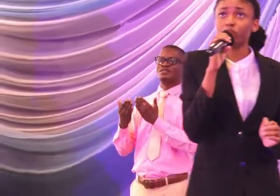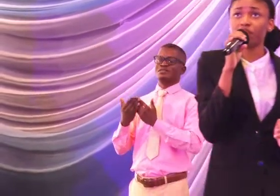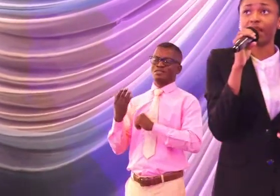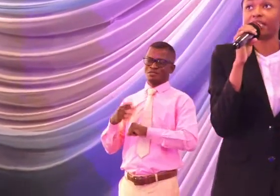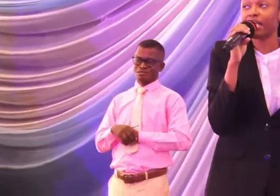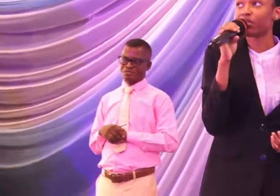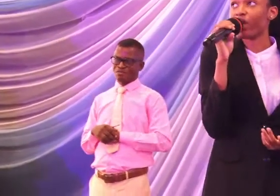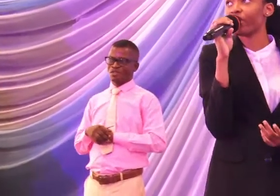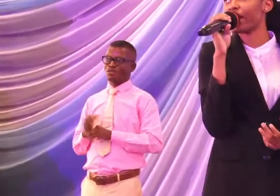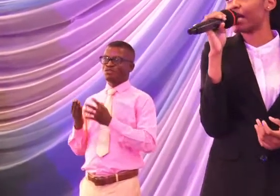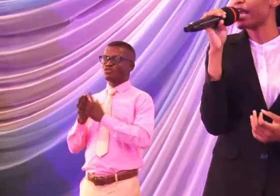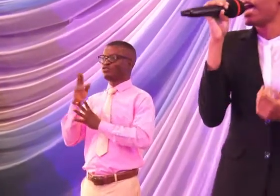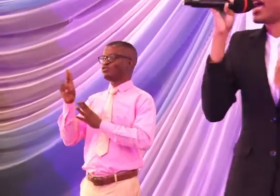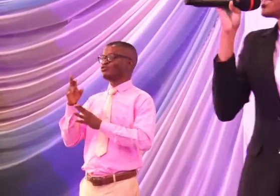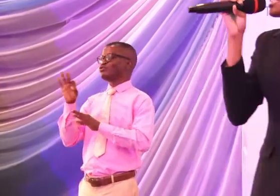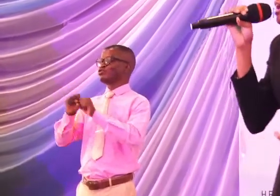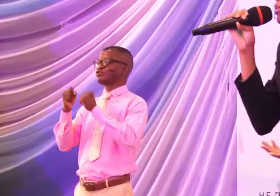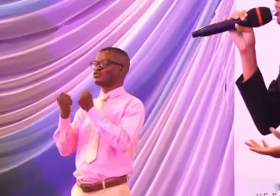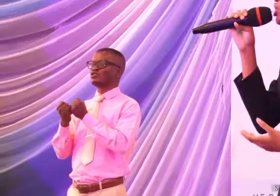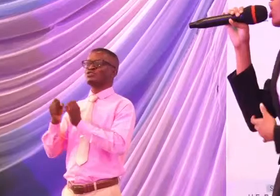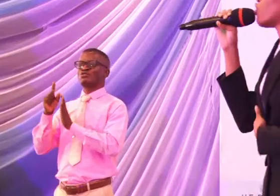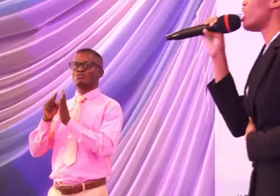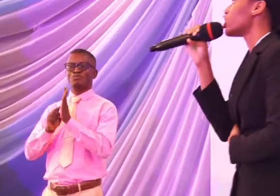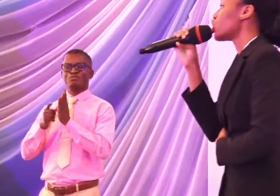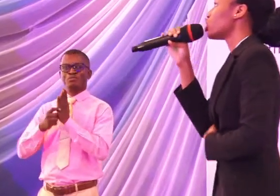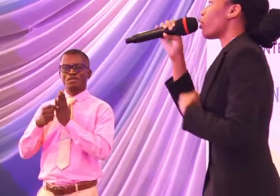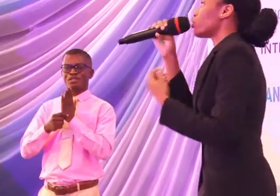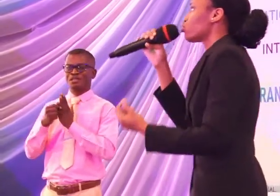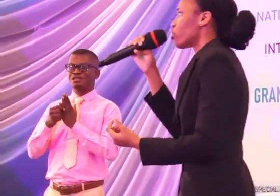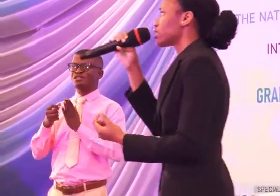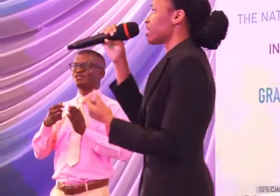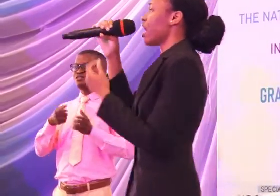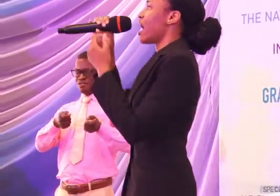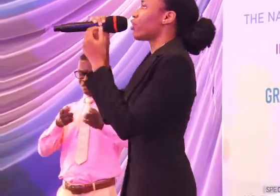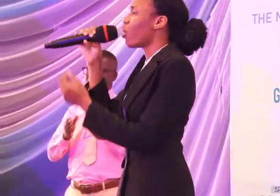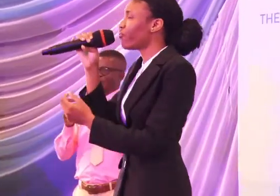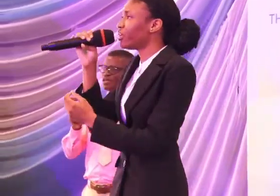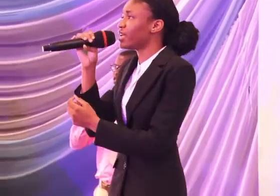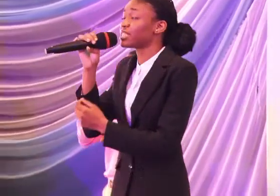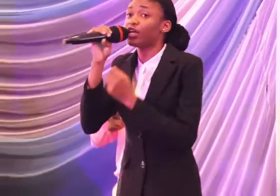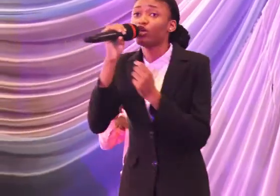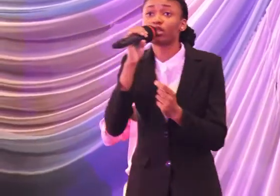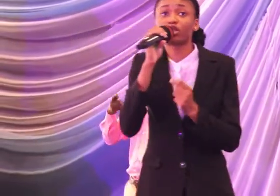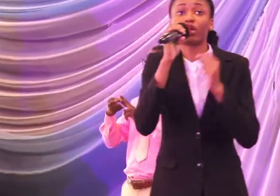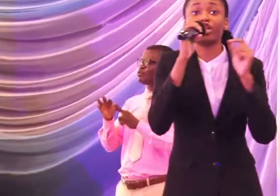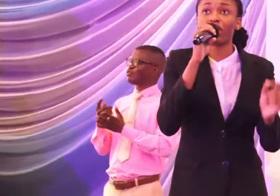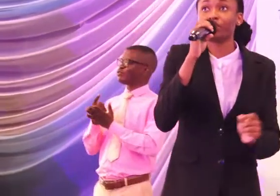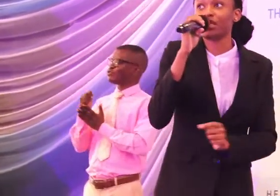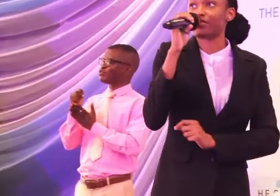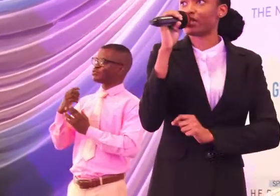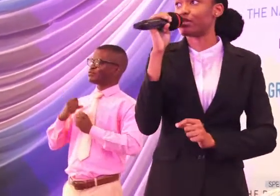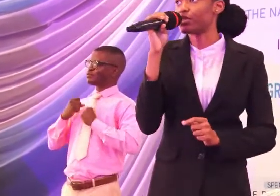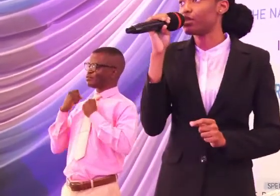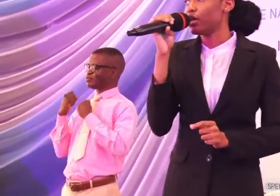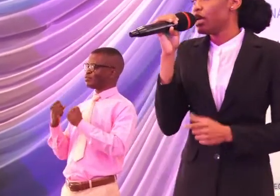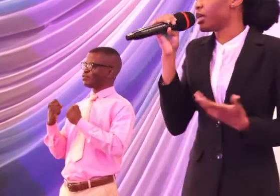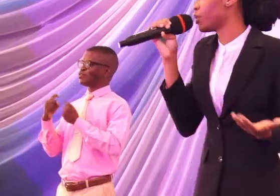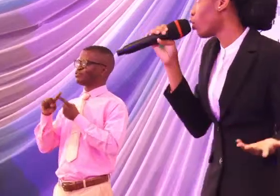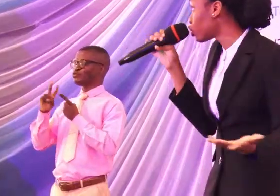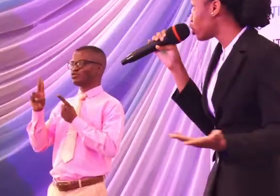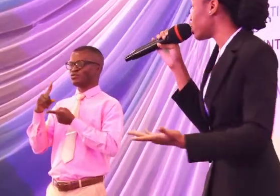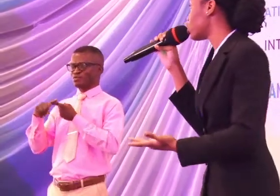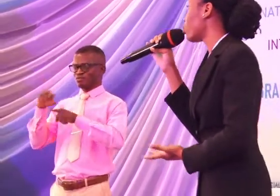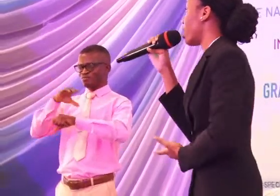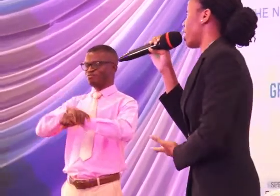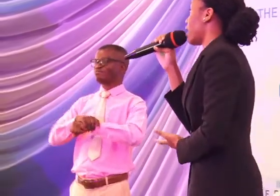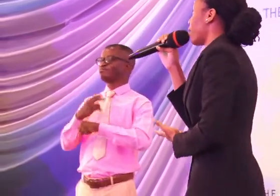social media, these traffickers can establish a relationship of trust and confidence and use it to entrap these victims. They can